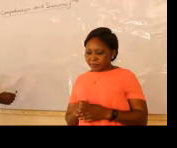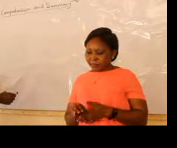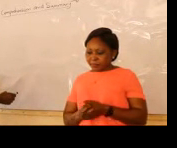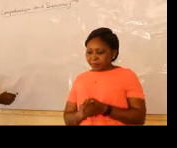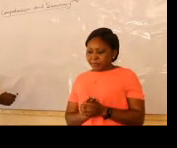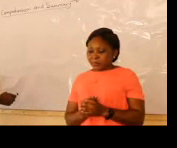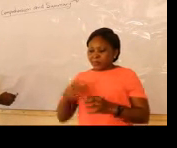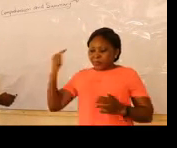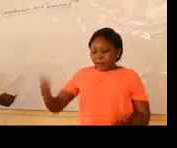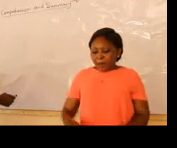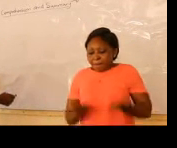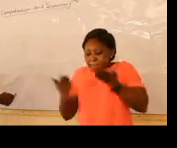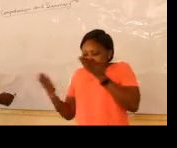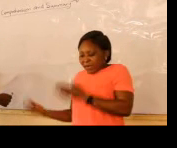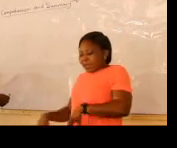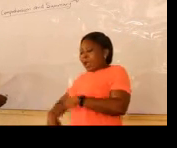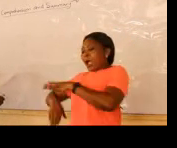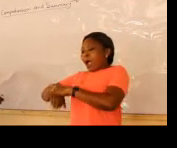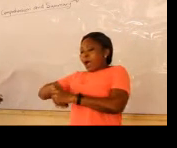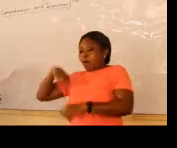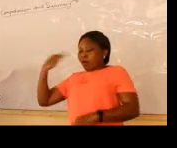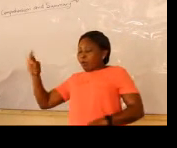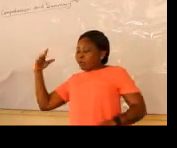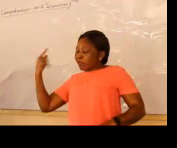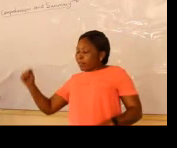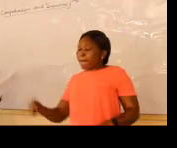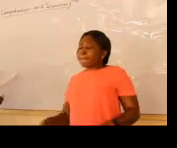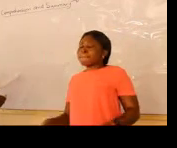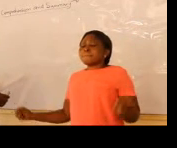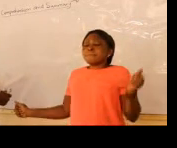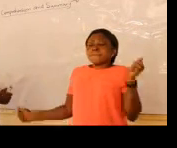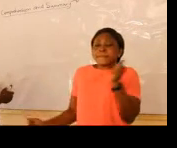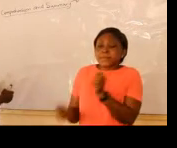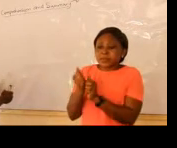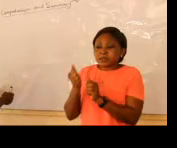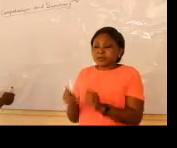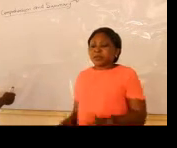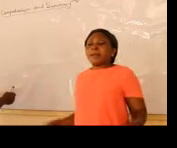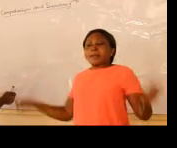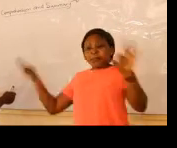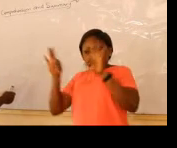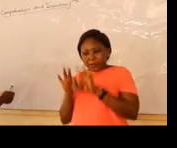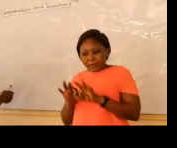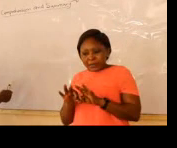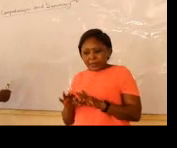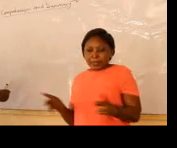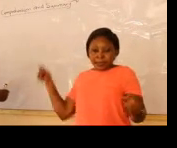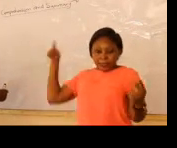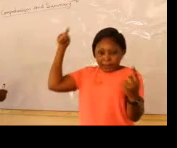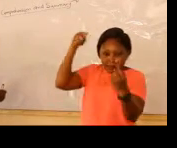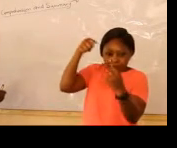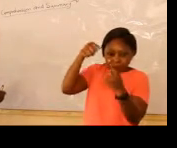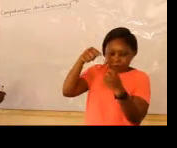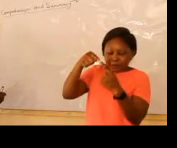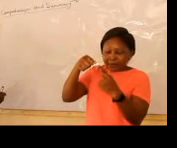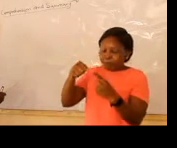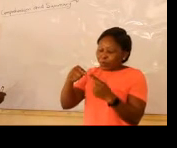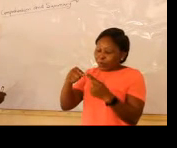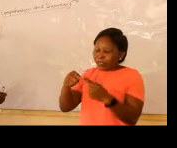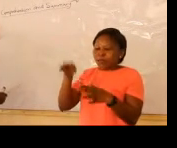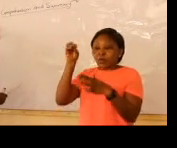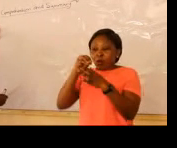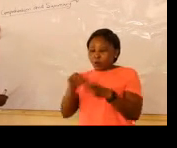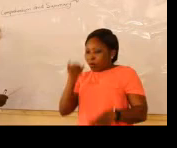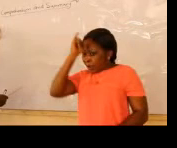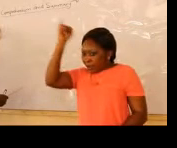the bringing out of the most important idea or point in the passage, bringing out the